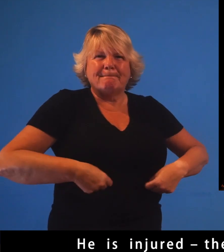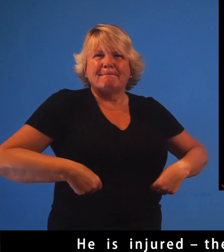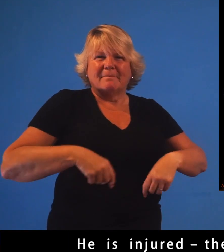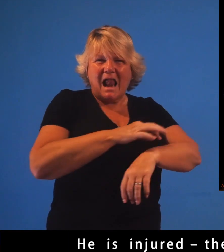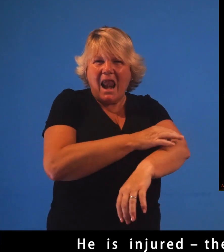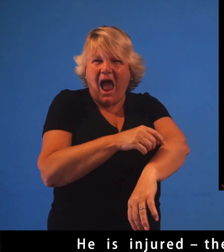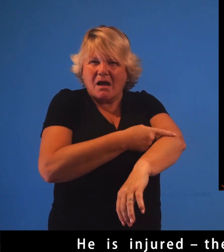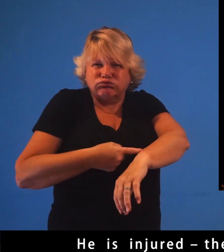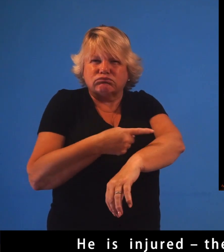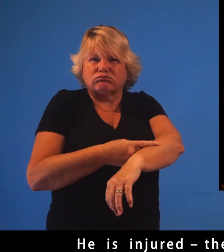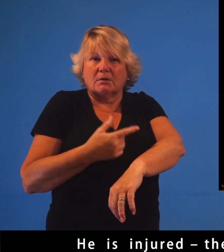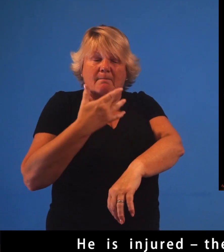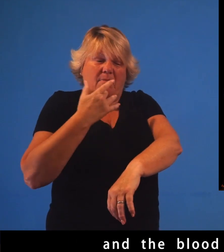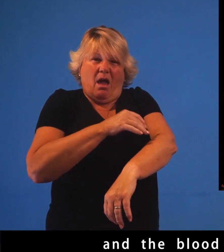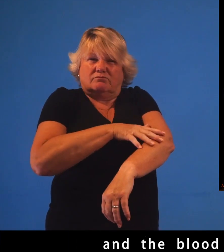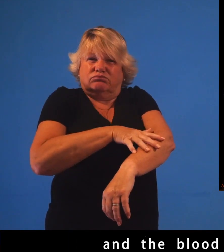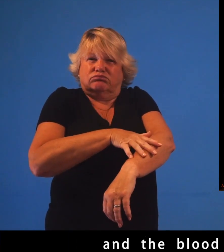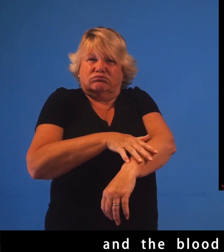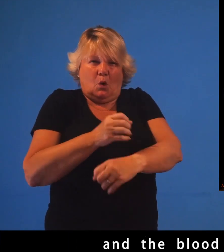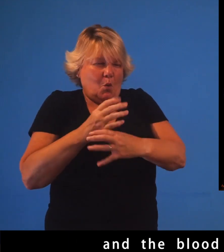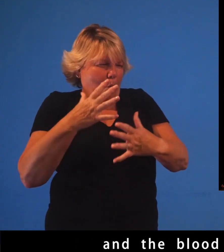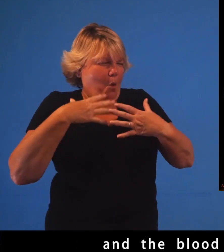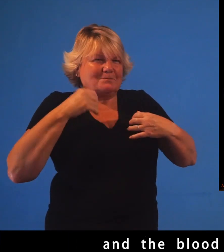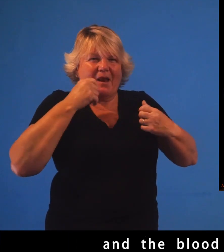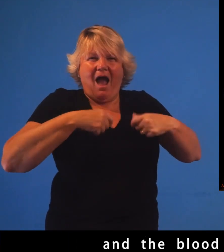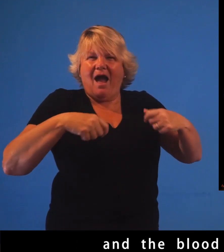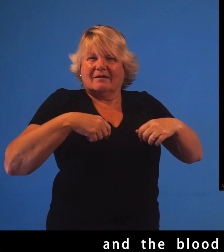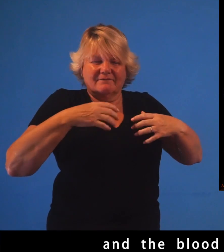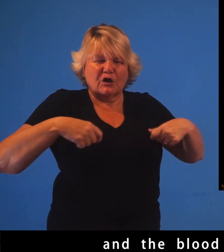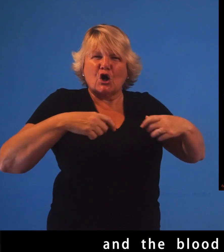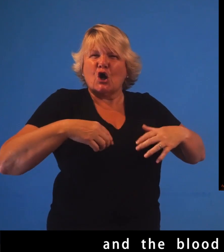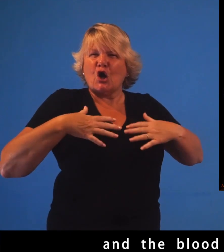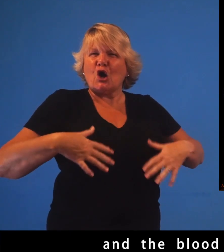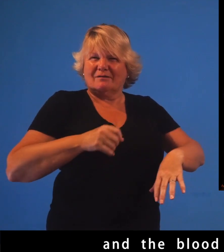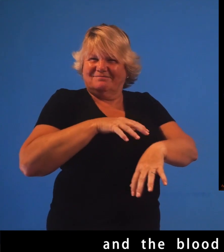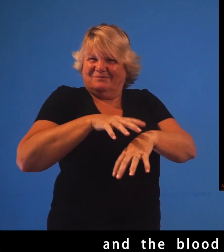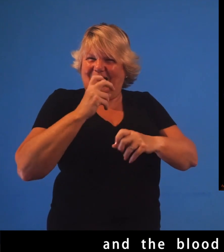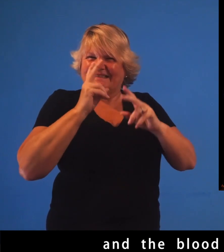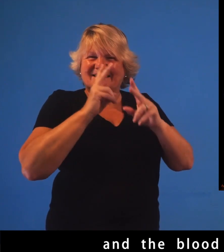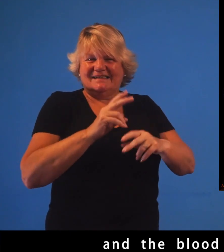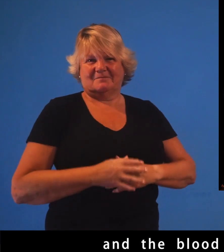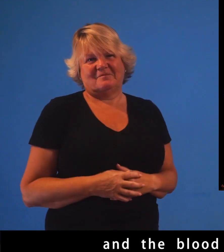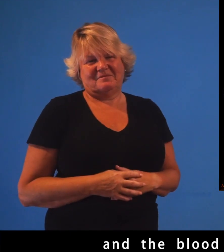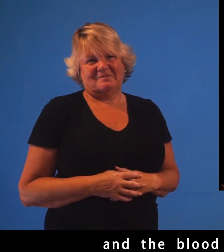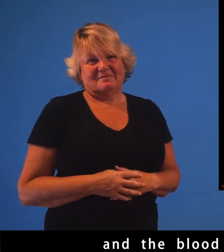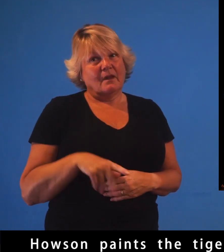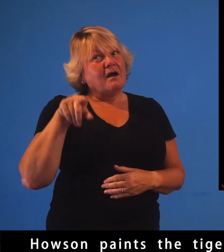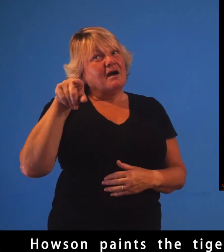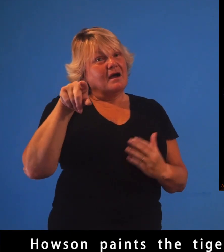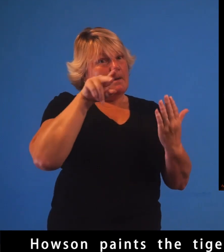and leg, and the blood stands out against his golden and black striped fur.